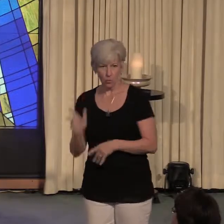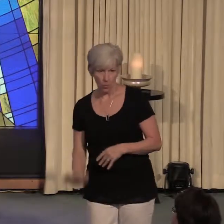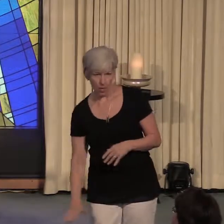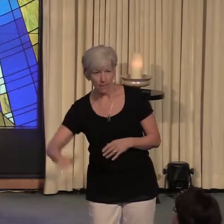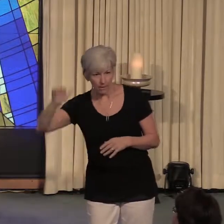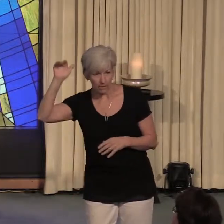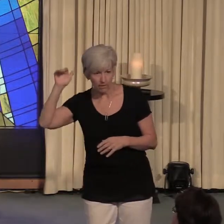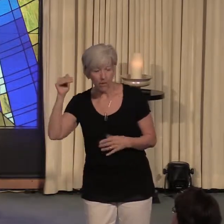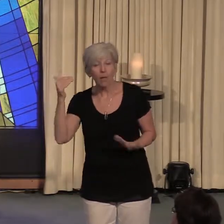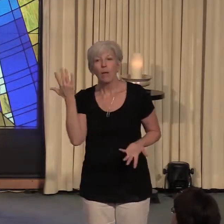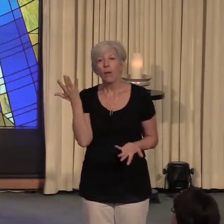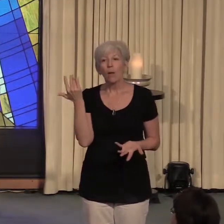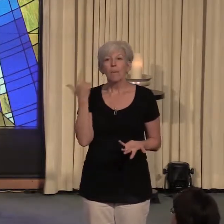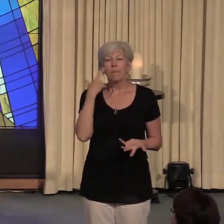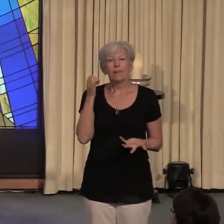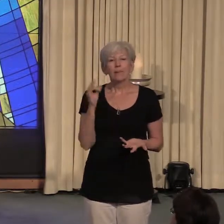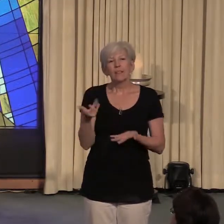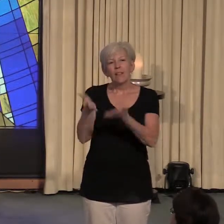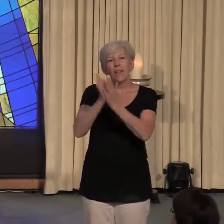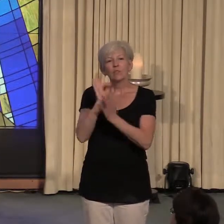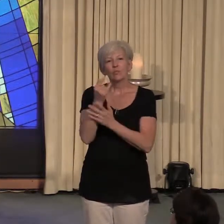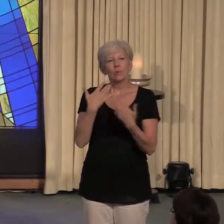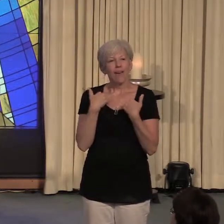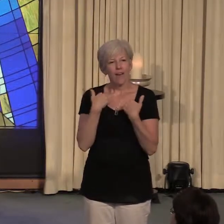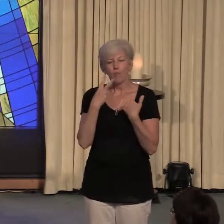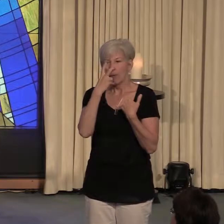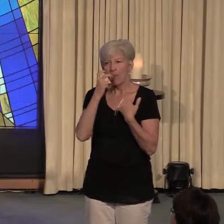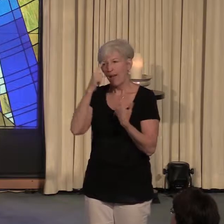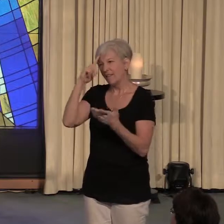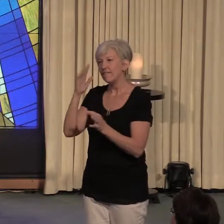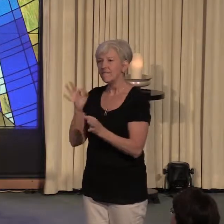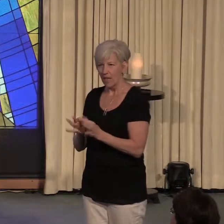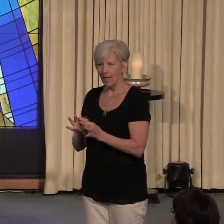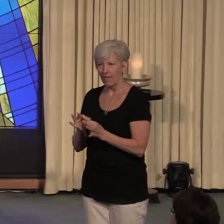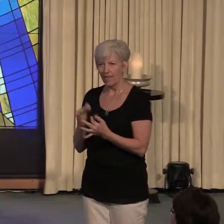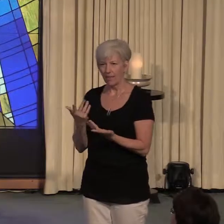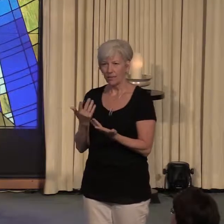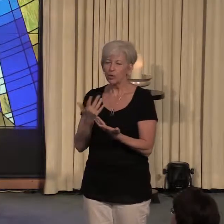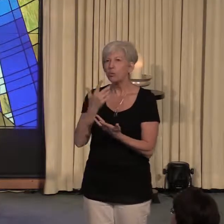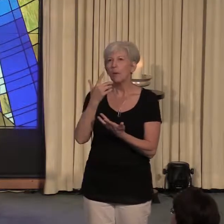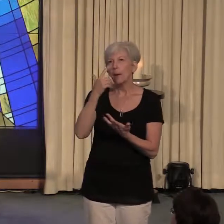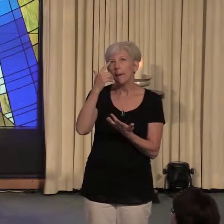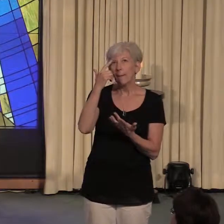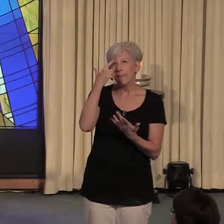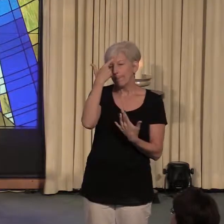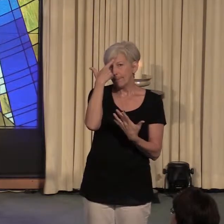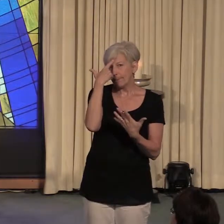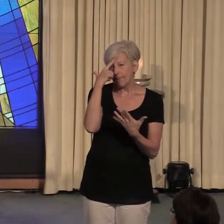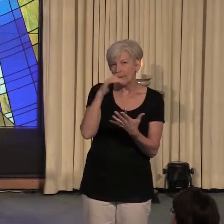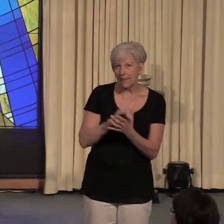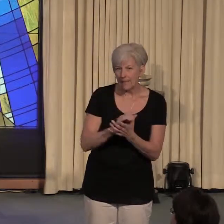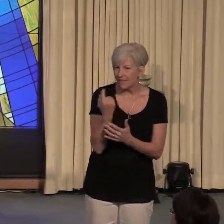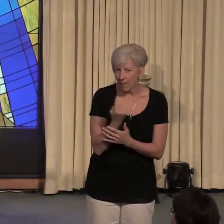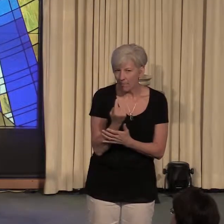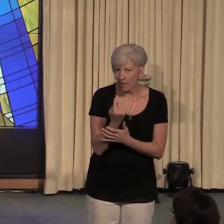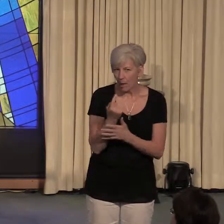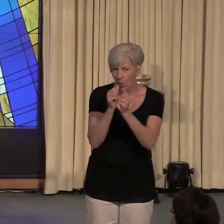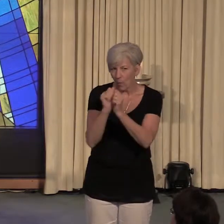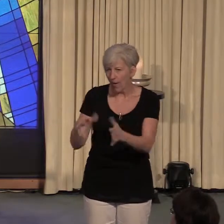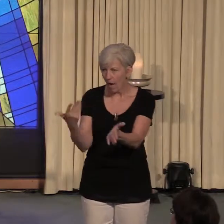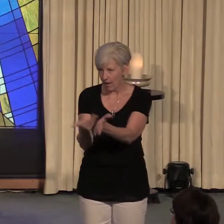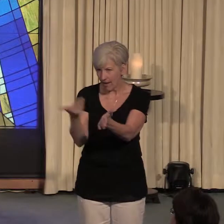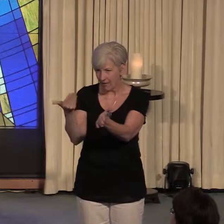have blind faith. They ask you to kind of believe something without really having any evidence of it. And it may have been something that didn't